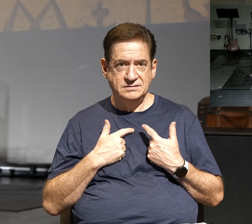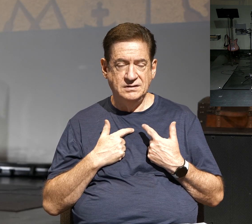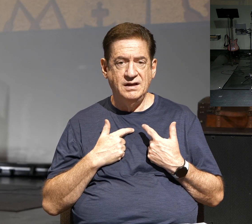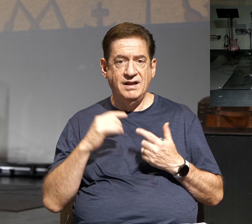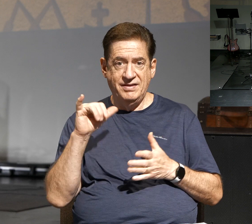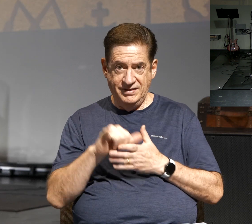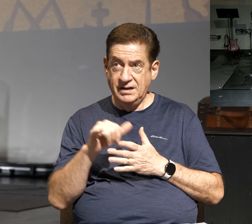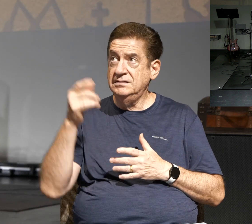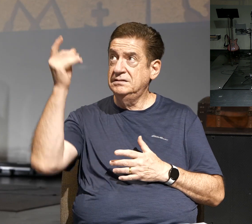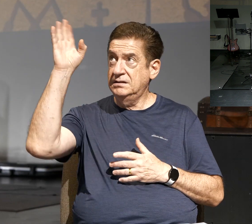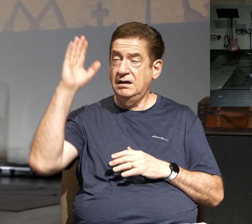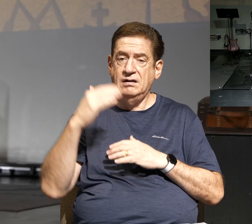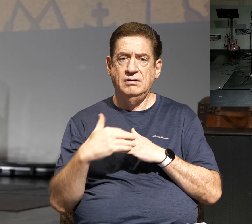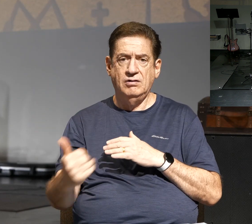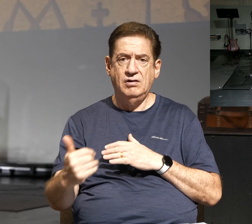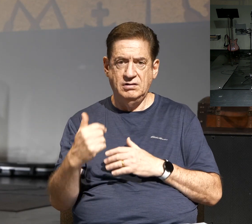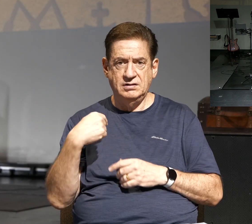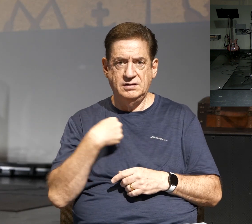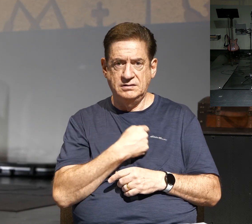That's what God's called us to do.